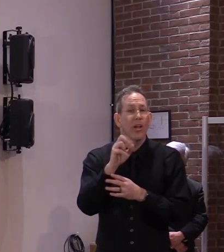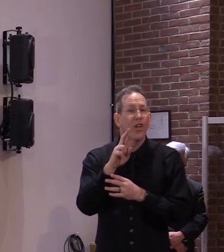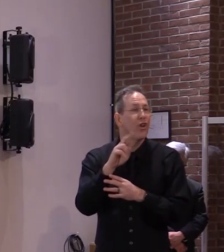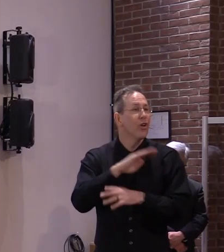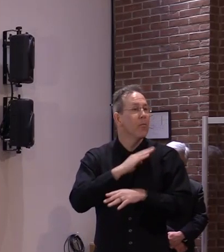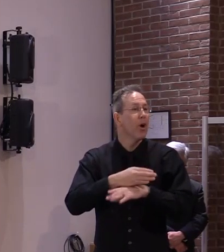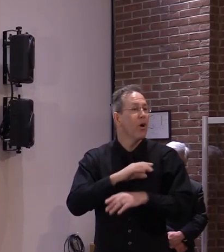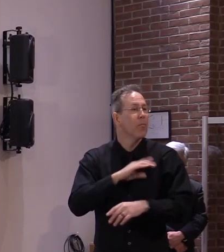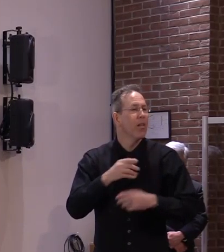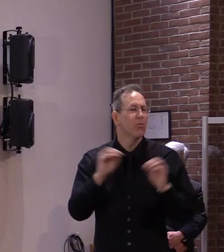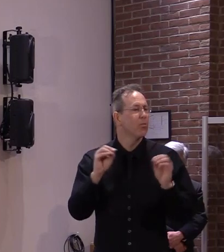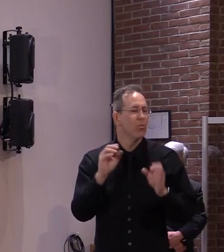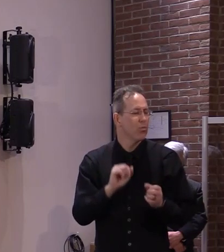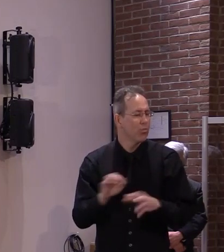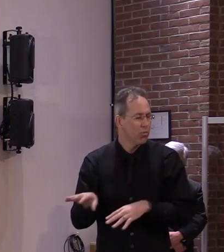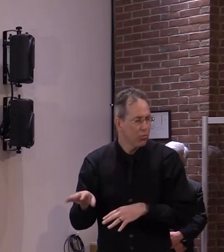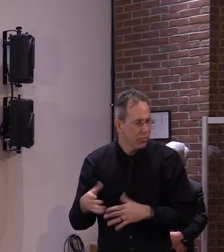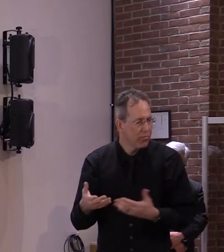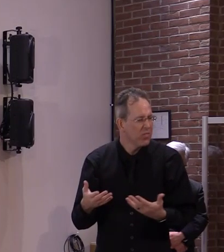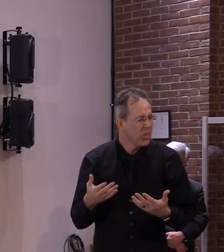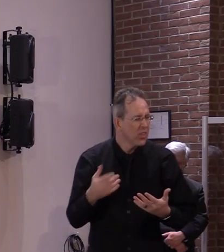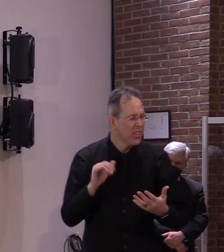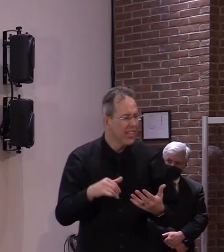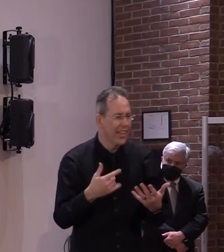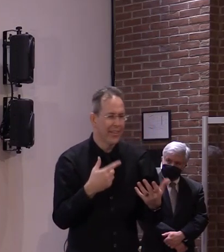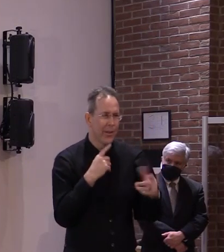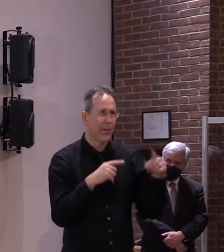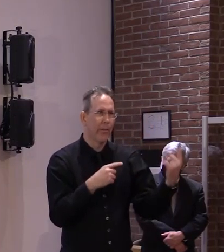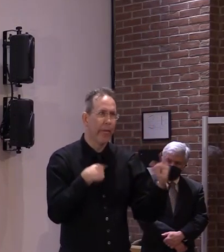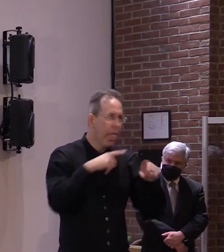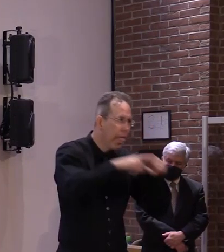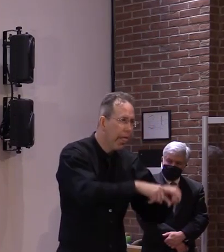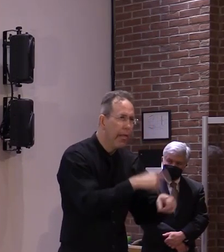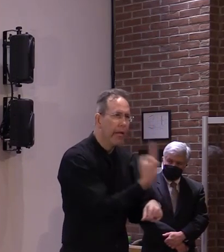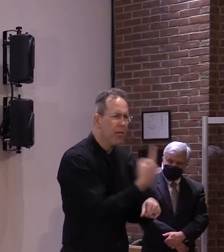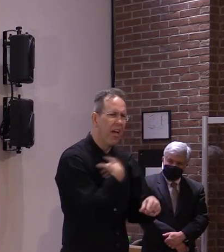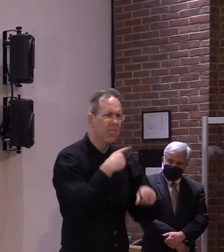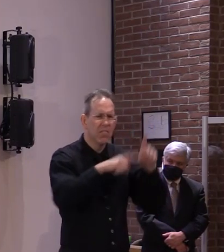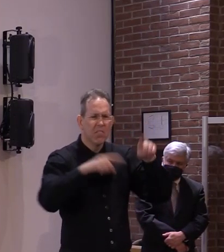thus far, and we'll continue to pay attention to that.